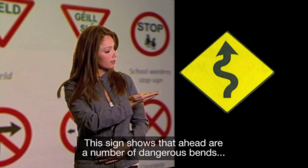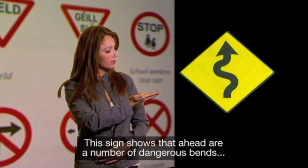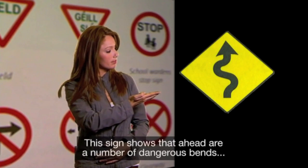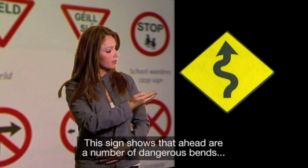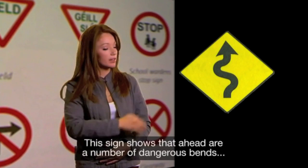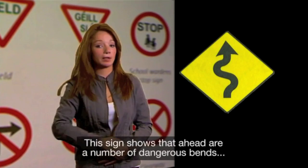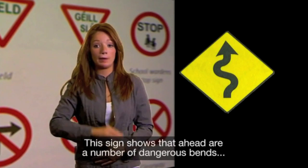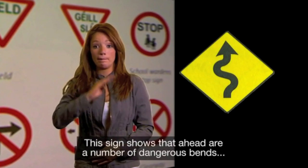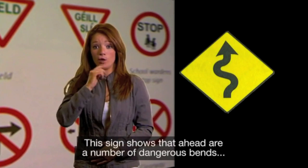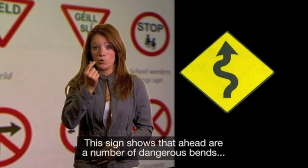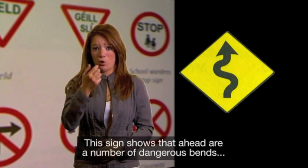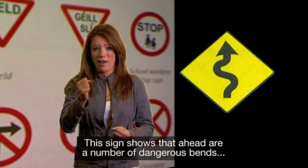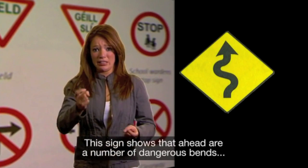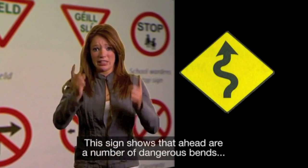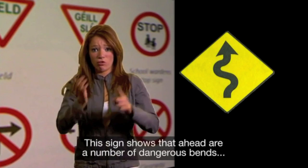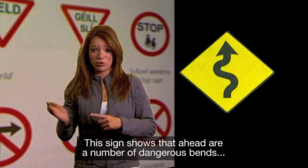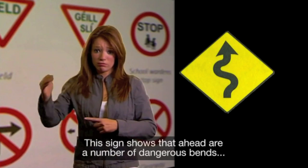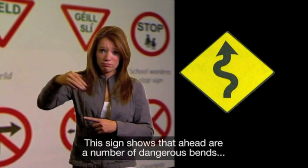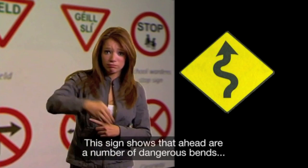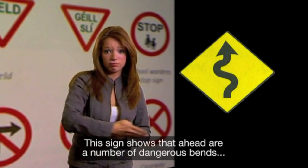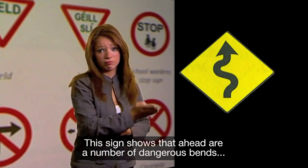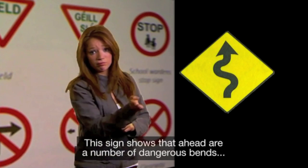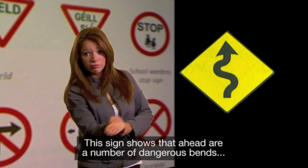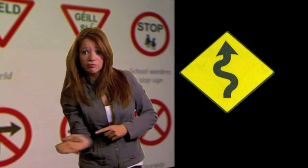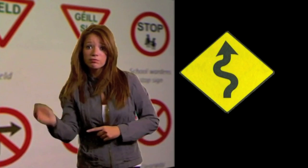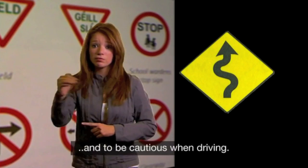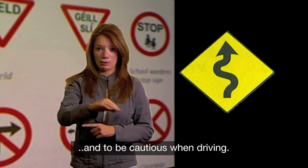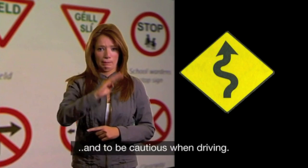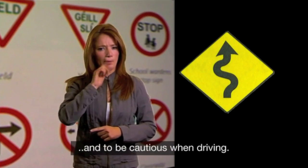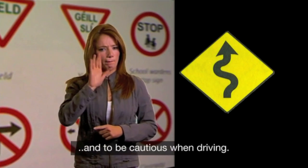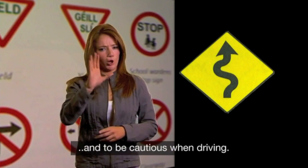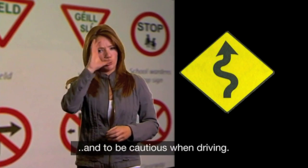This sign shows that ahead are a number of dangerous bends and to be cautious when driving.